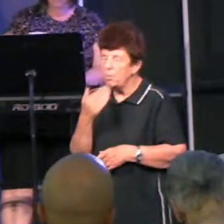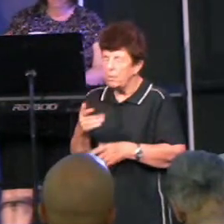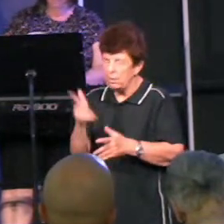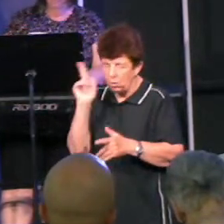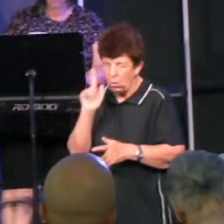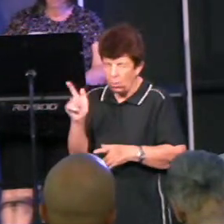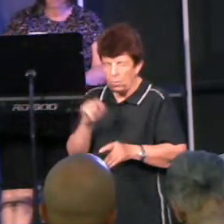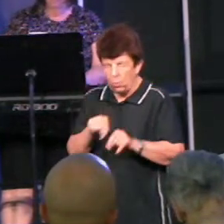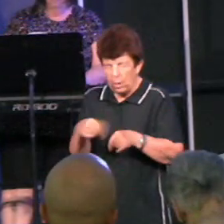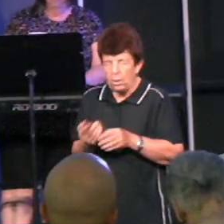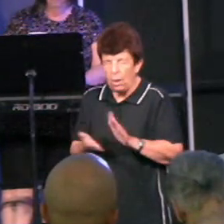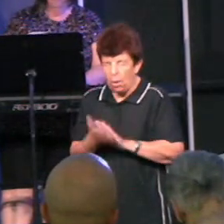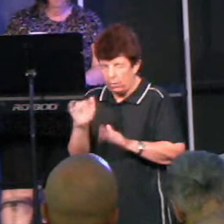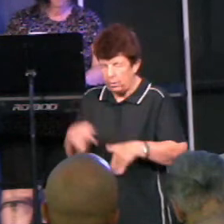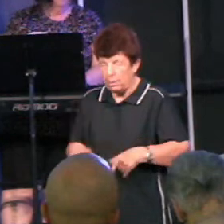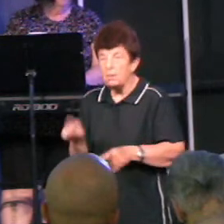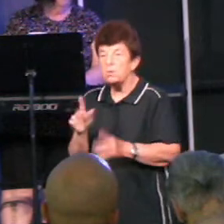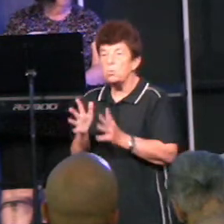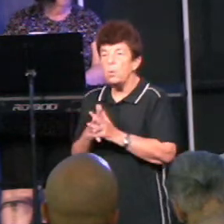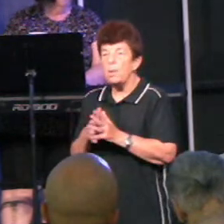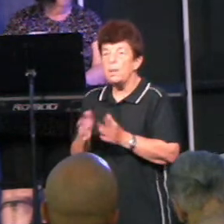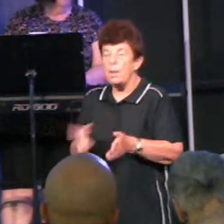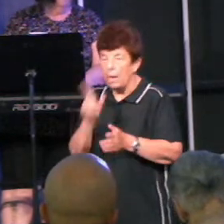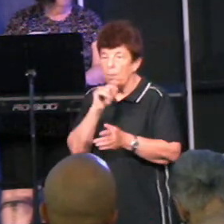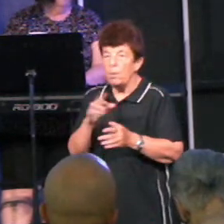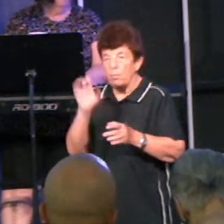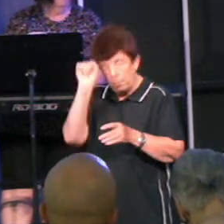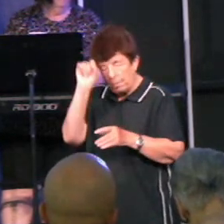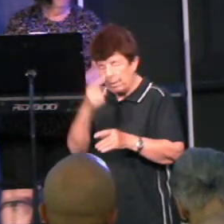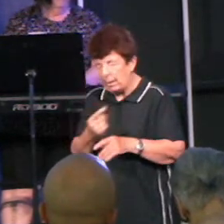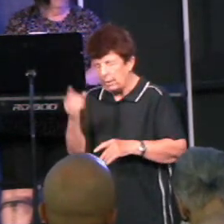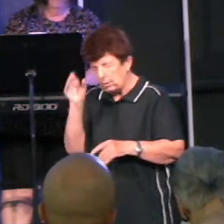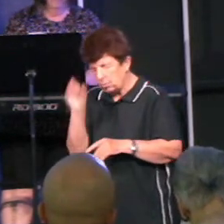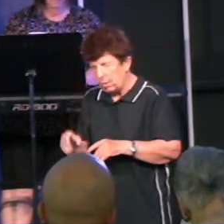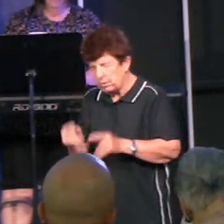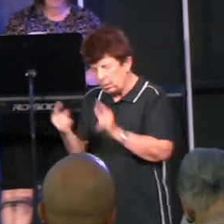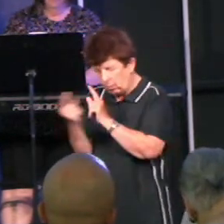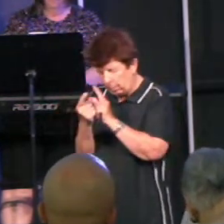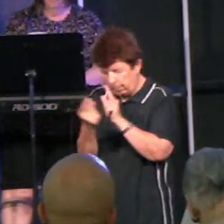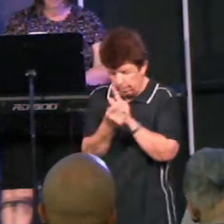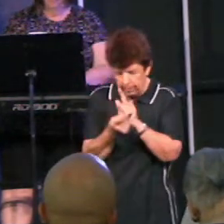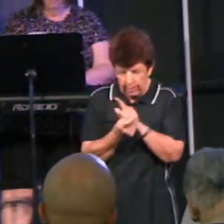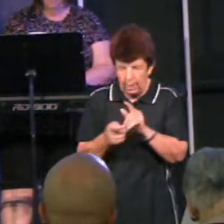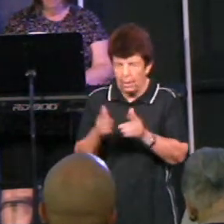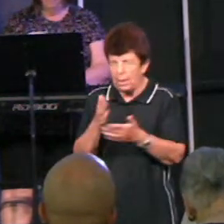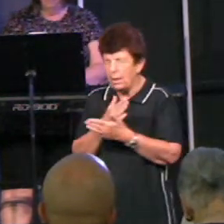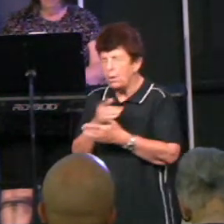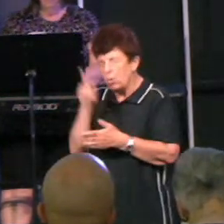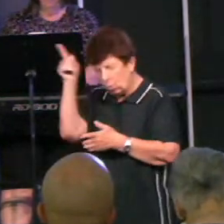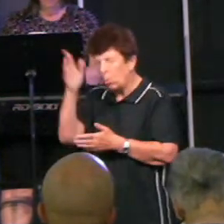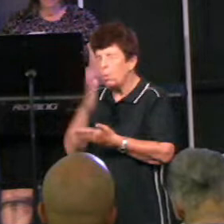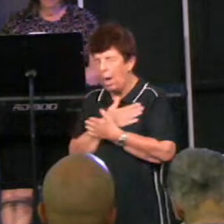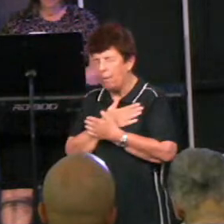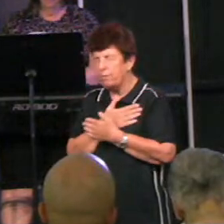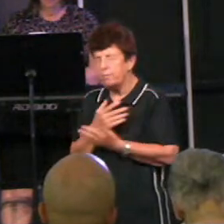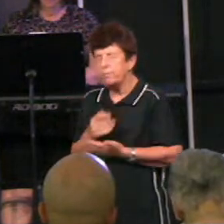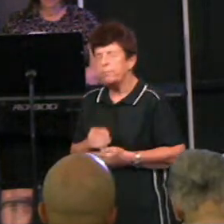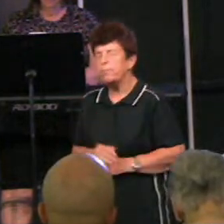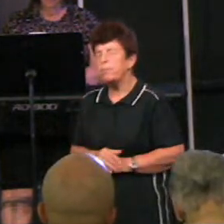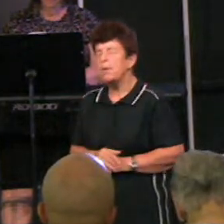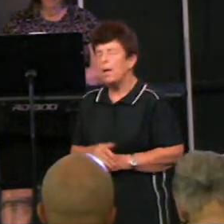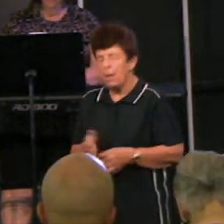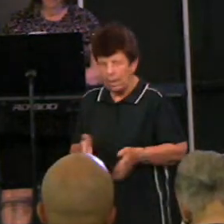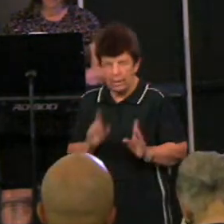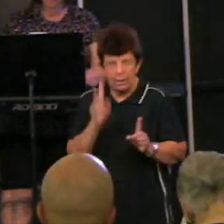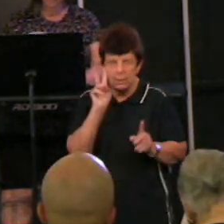as we go this week, may we remember that each person that we come across is loved by you. May we look at